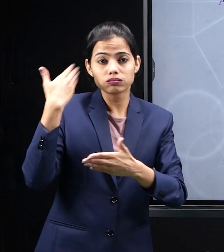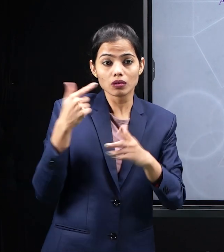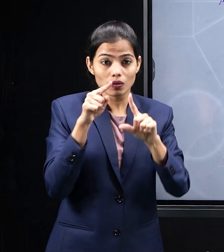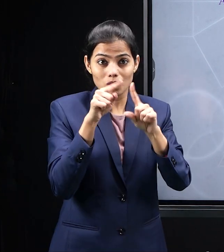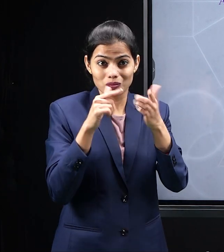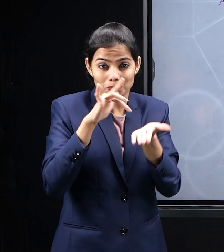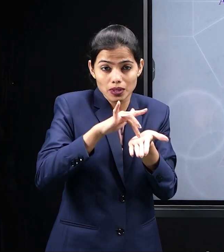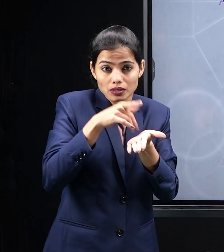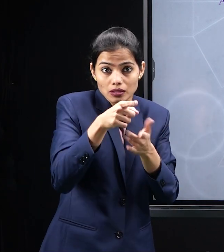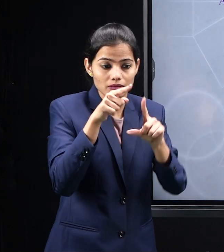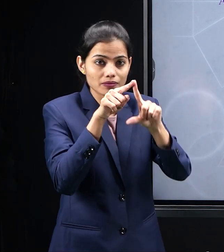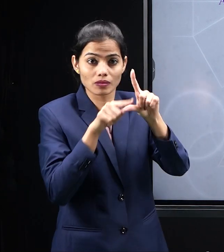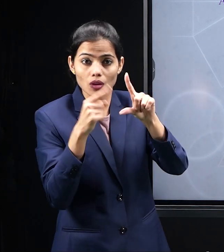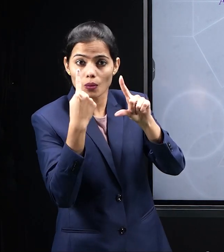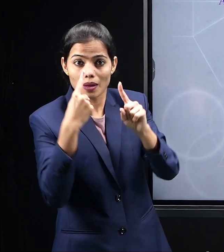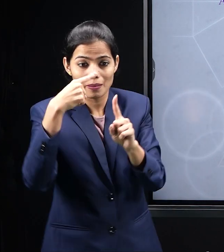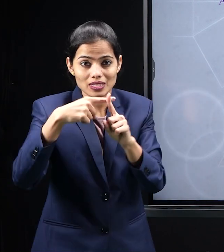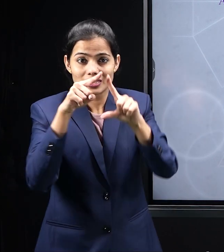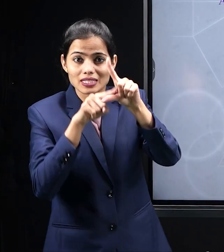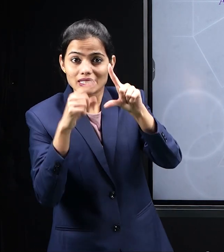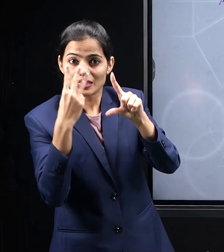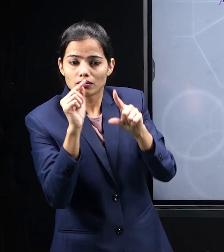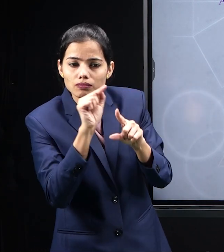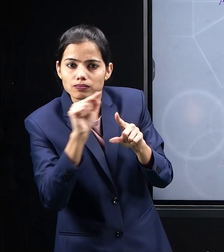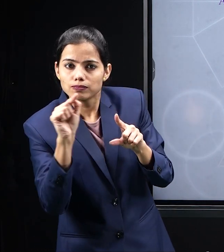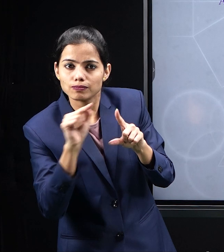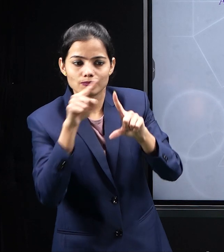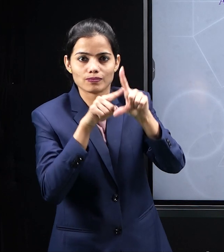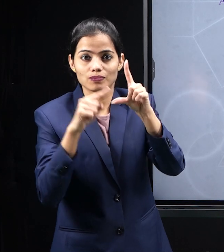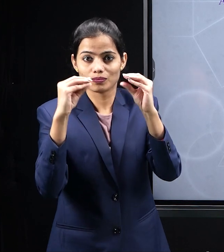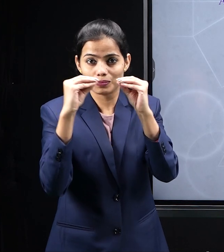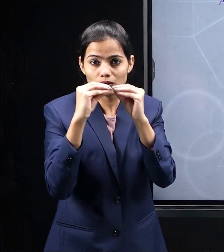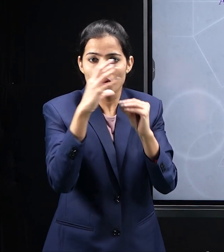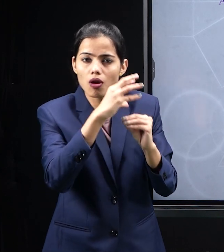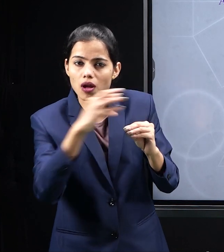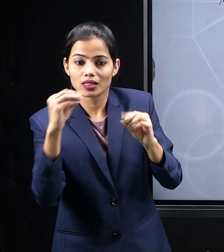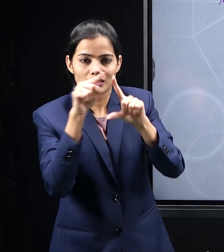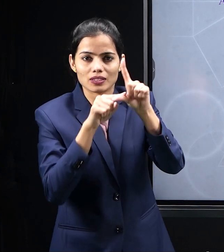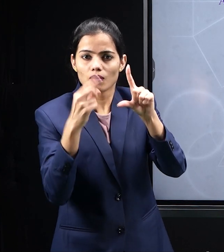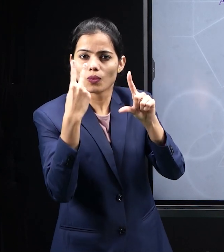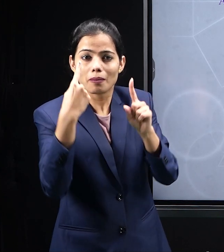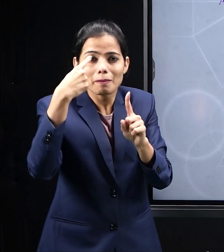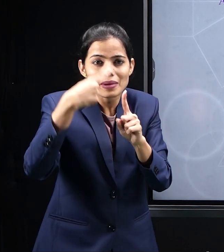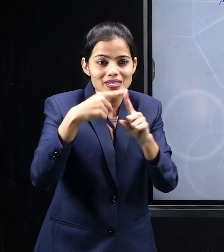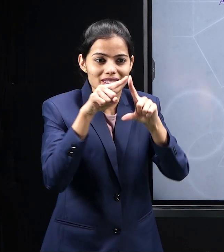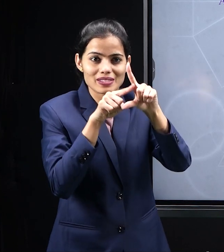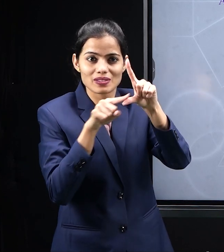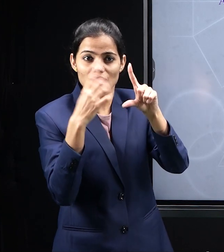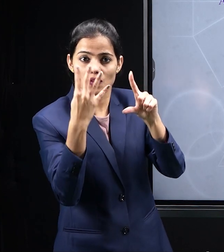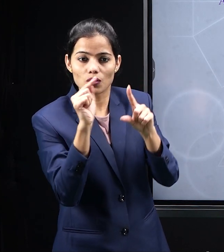Since angle 1 plus angle 3 is equal to angle B and angle 2 plus angle 4 is